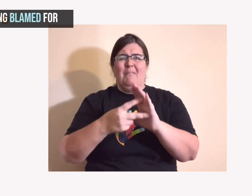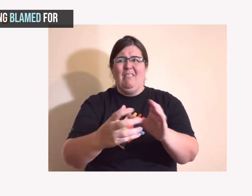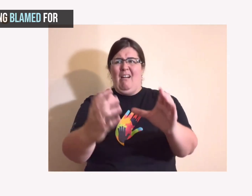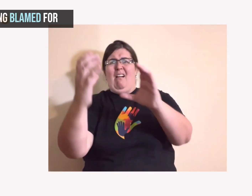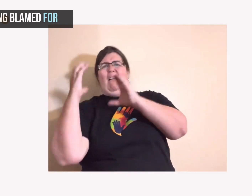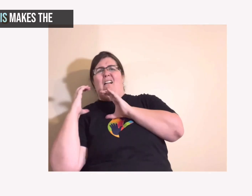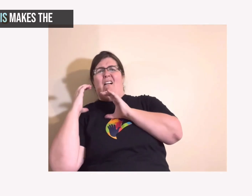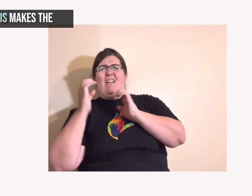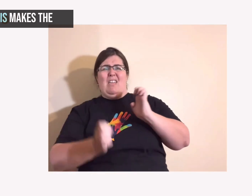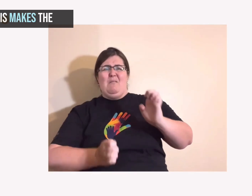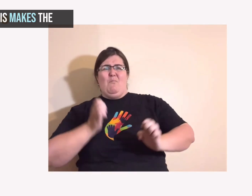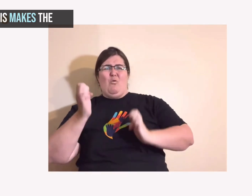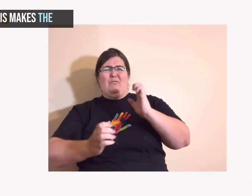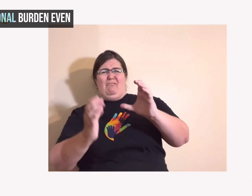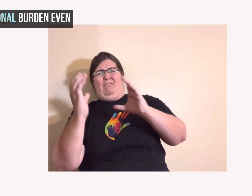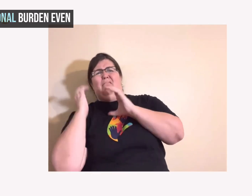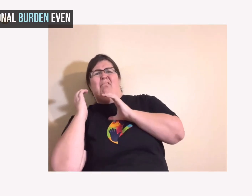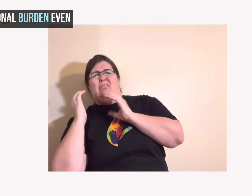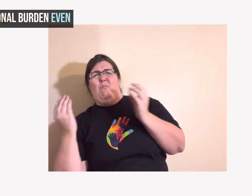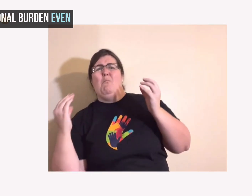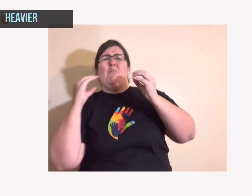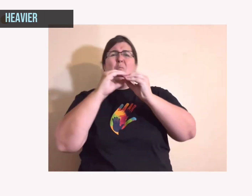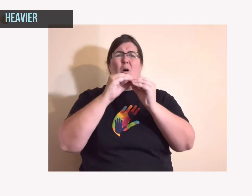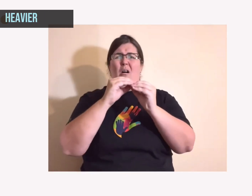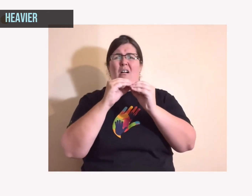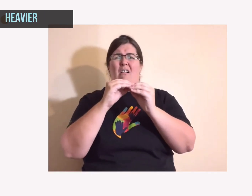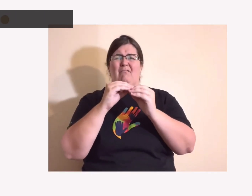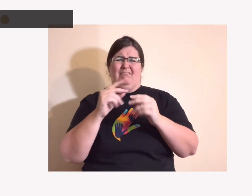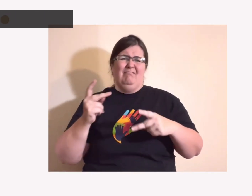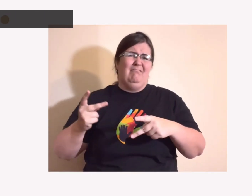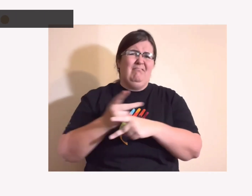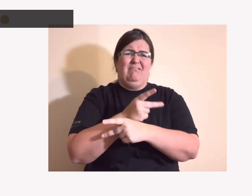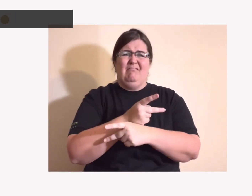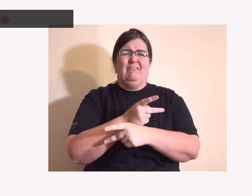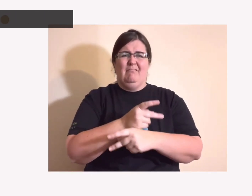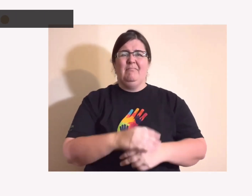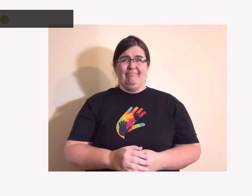Being blamed for this makes the emotional burden even heavier.